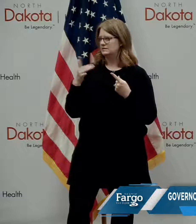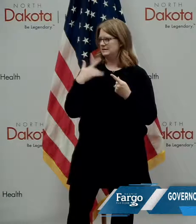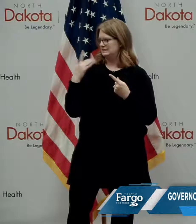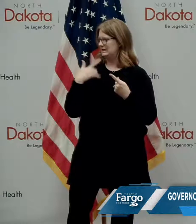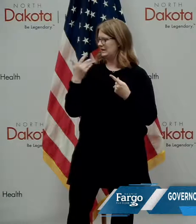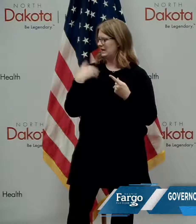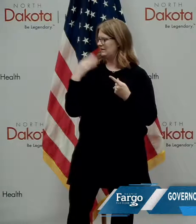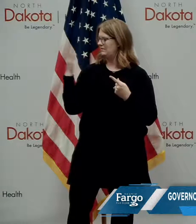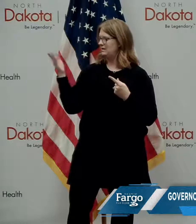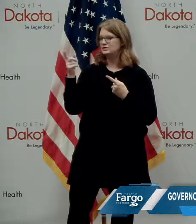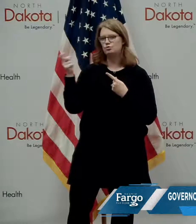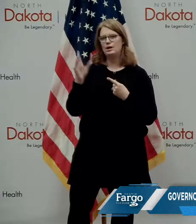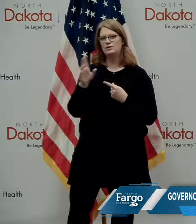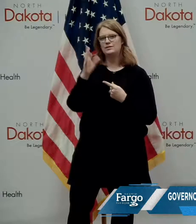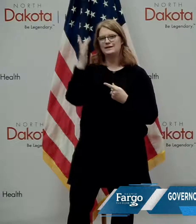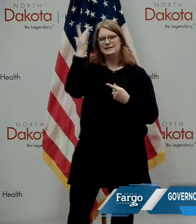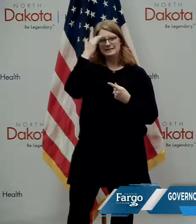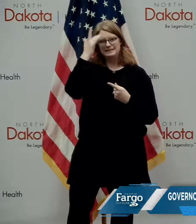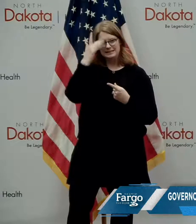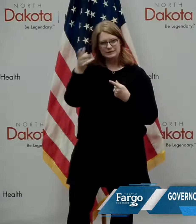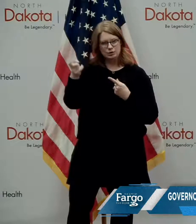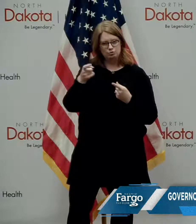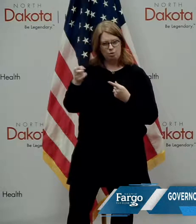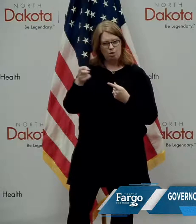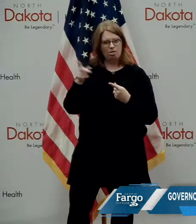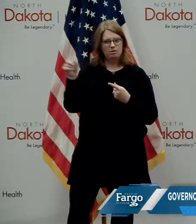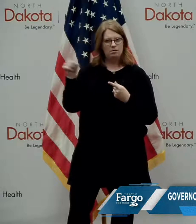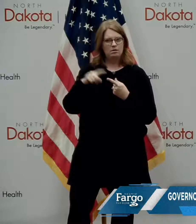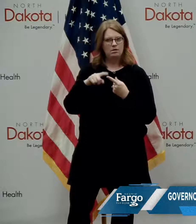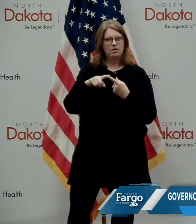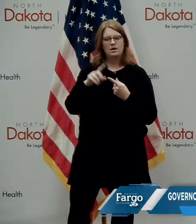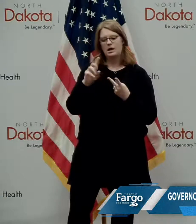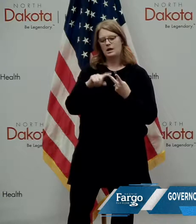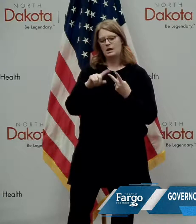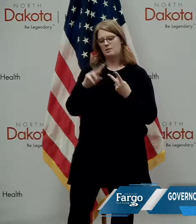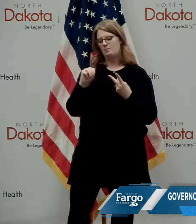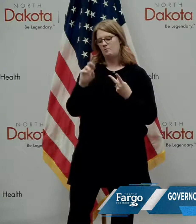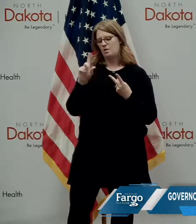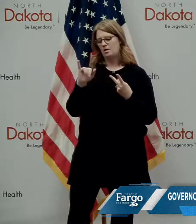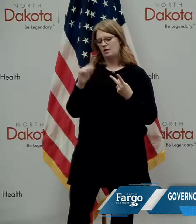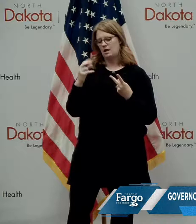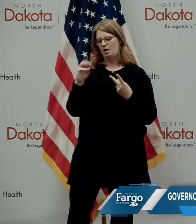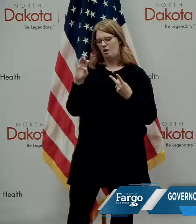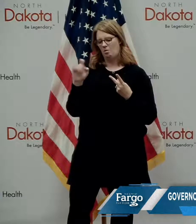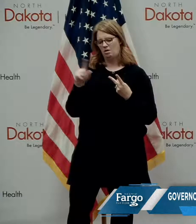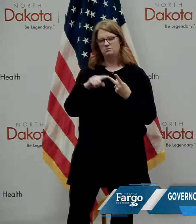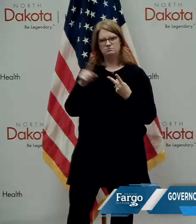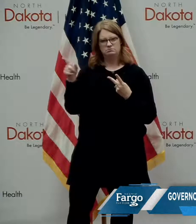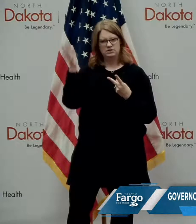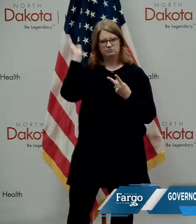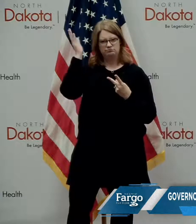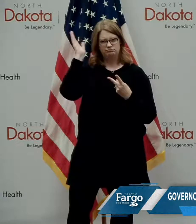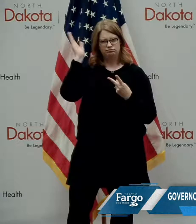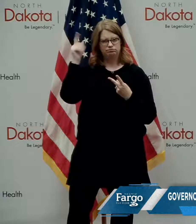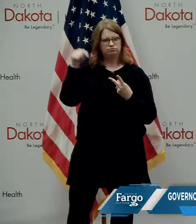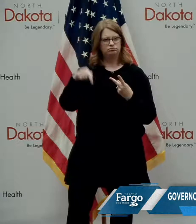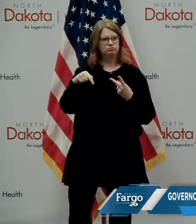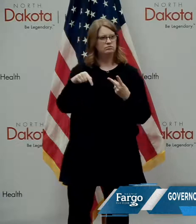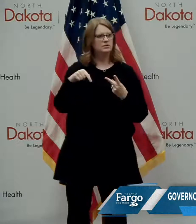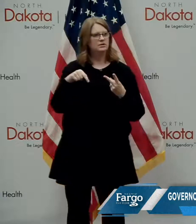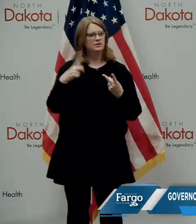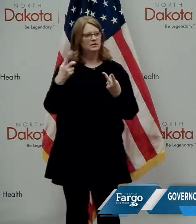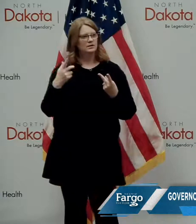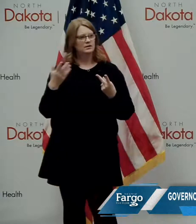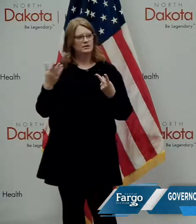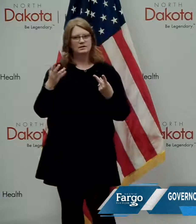here. He's the Director of Disease Control. And Molly Howell, who you've heard from this podium before, our